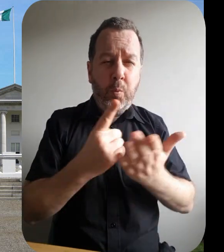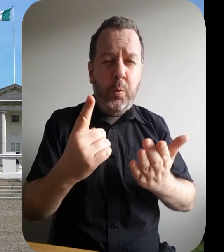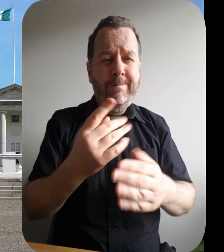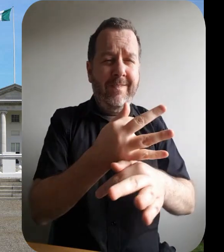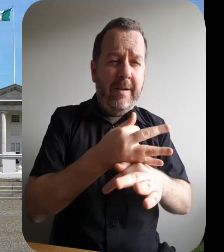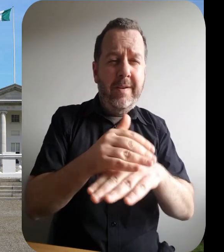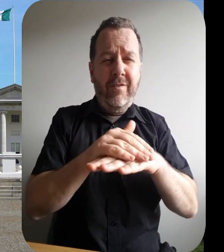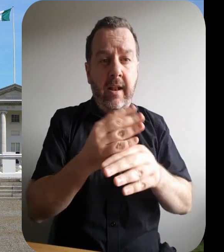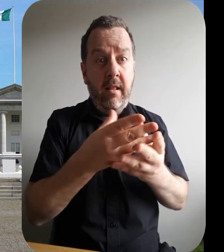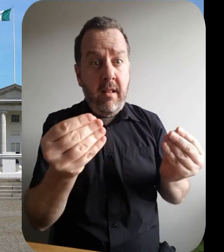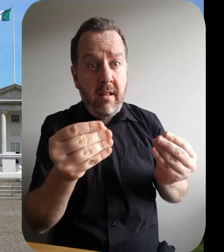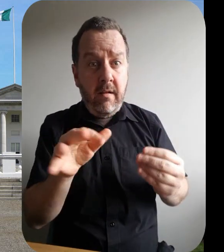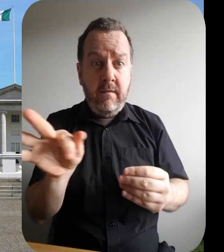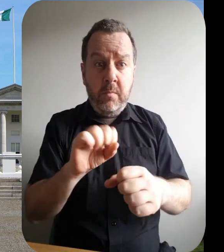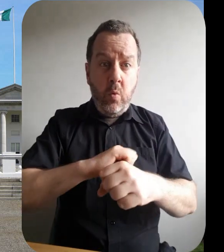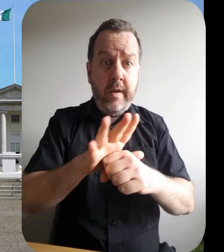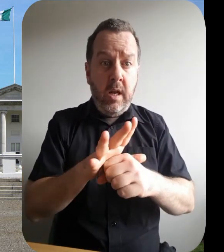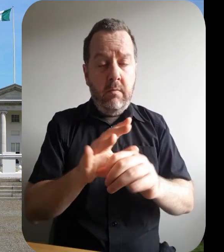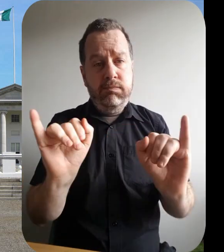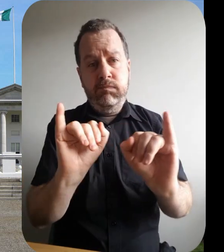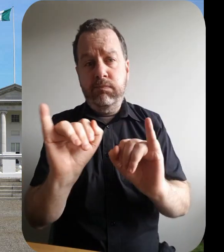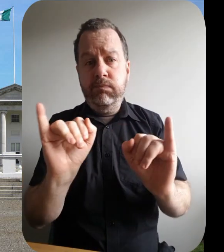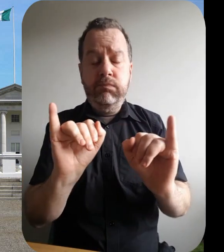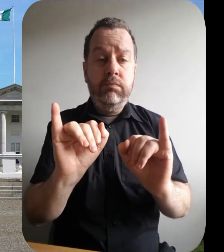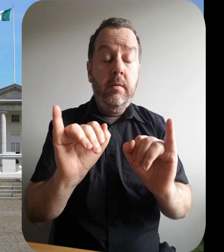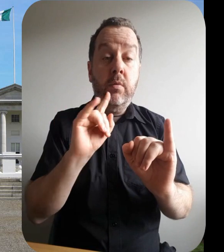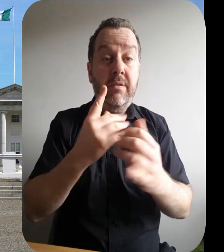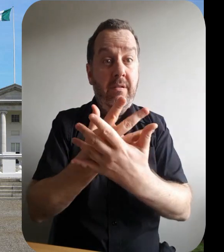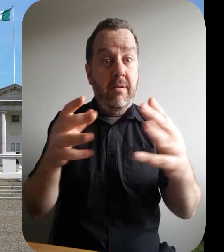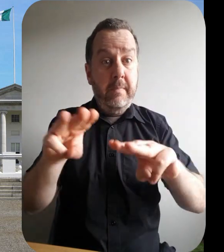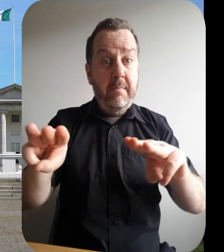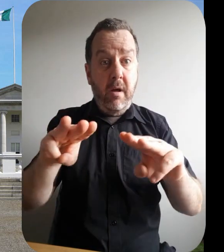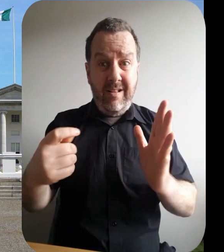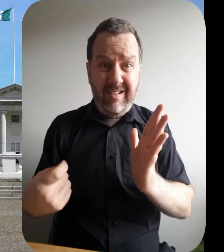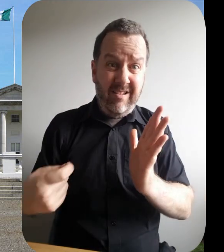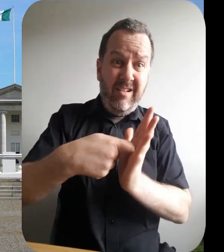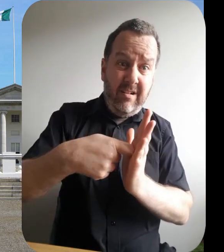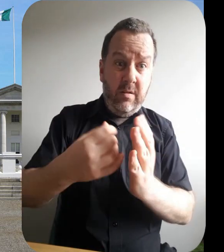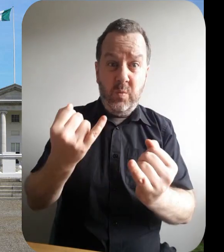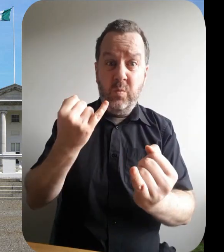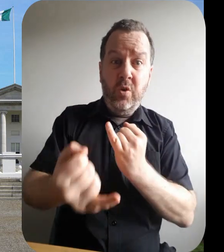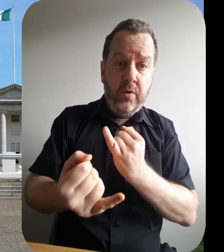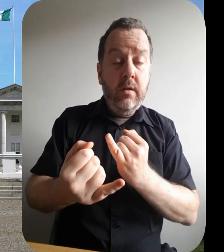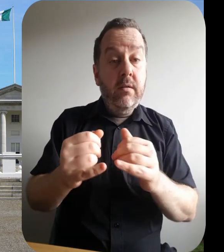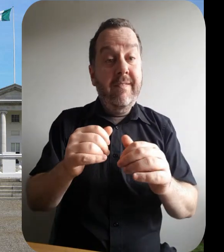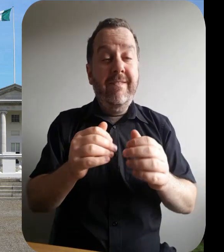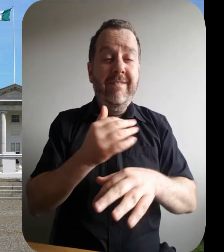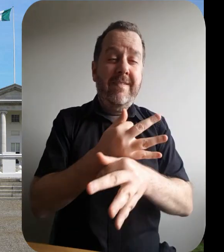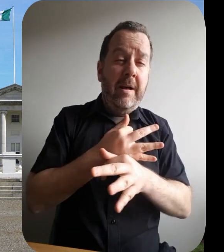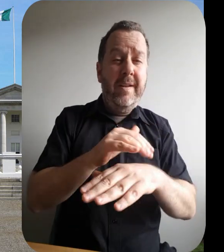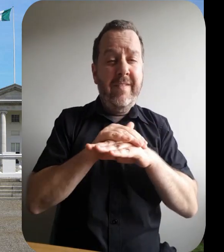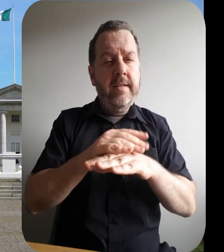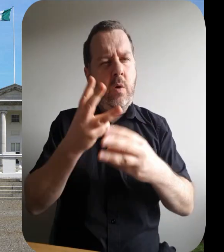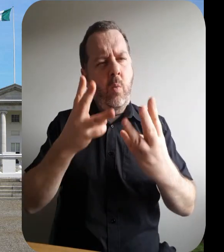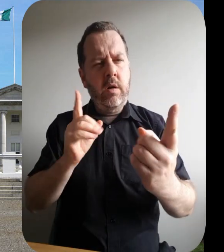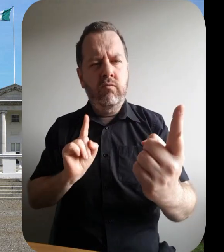losing a loved one to this cruel disease has been compounded for so many by the inability of